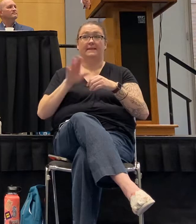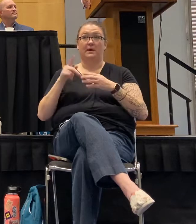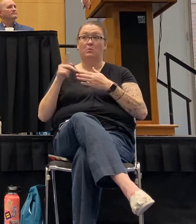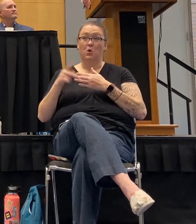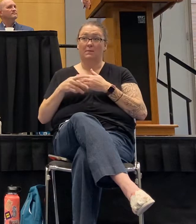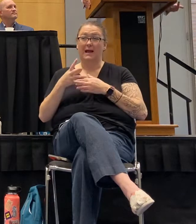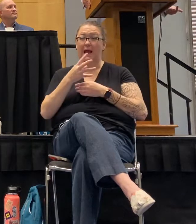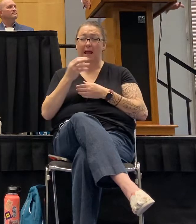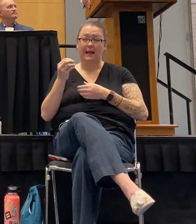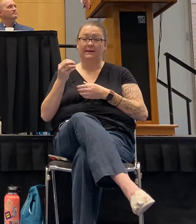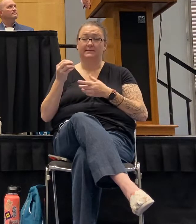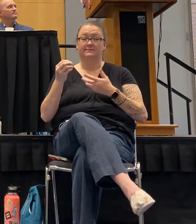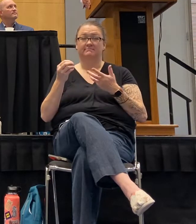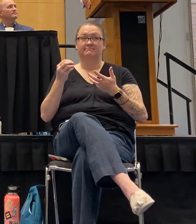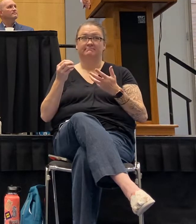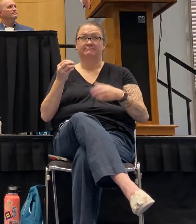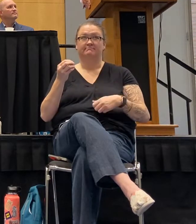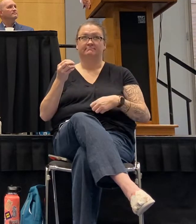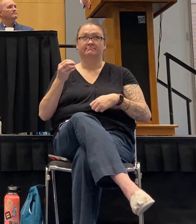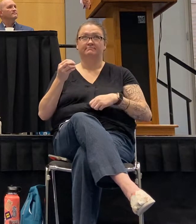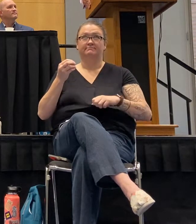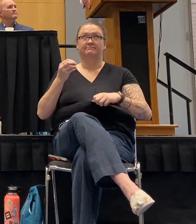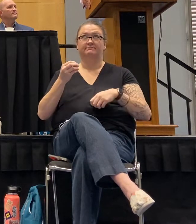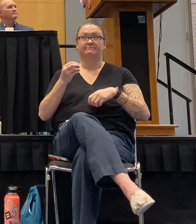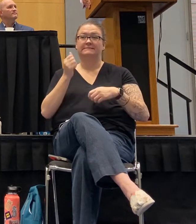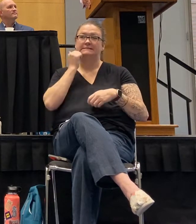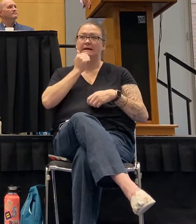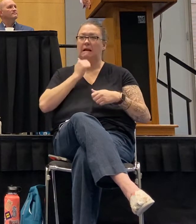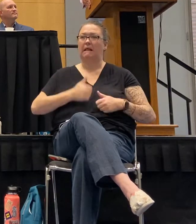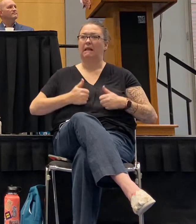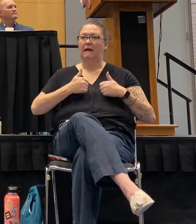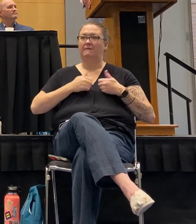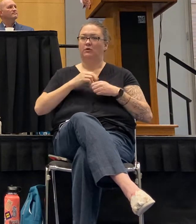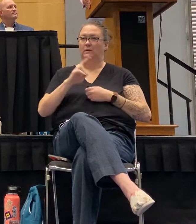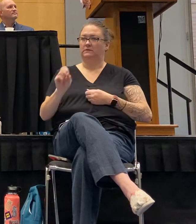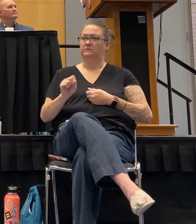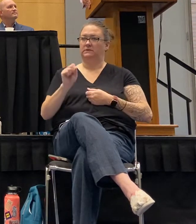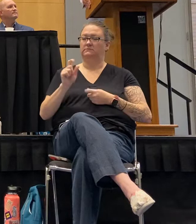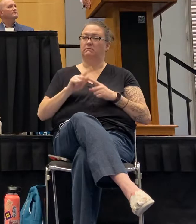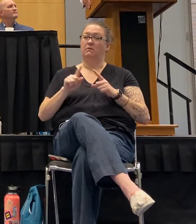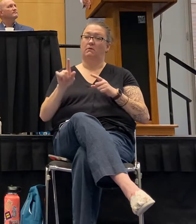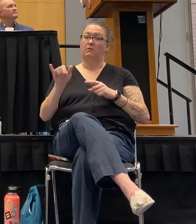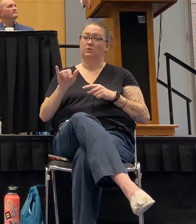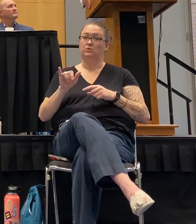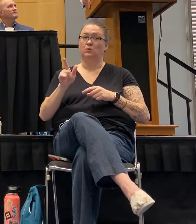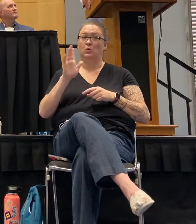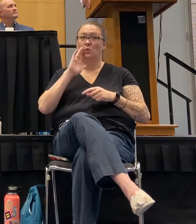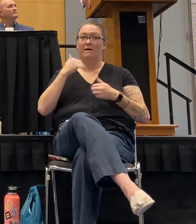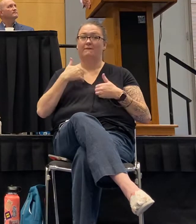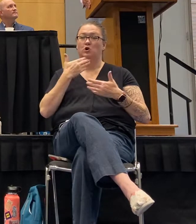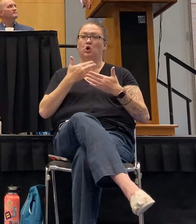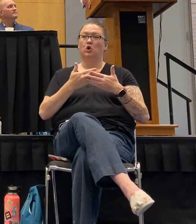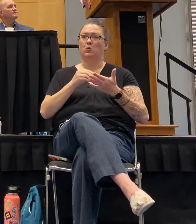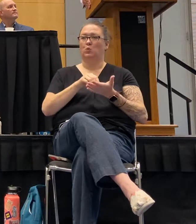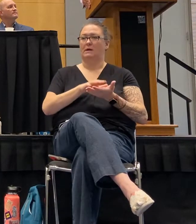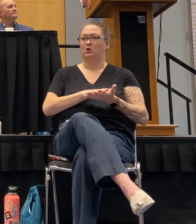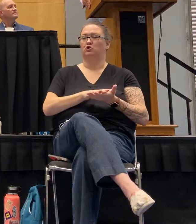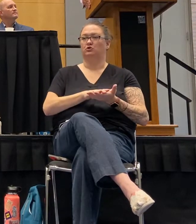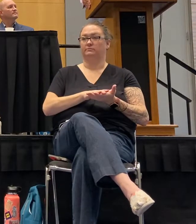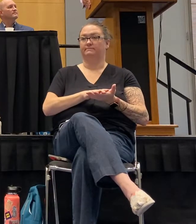program and in daily life in the United States, but also that you have a good record